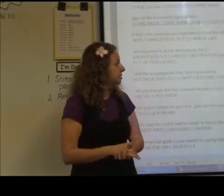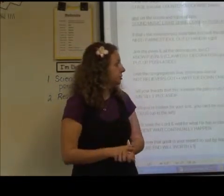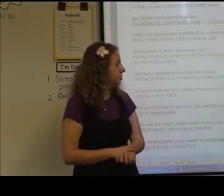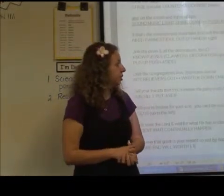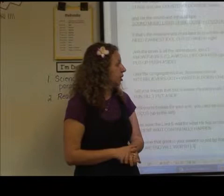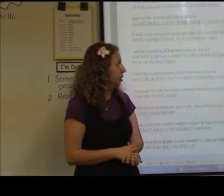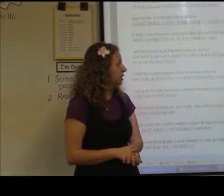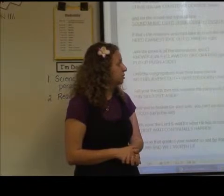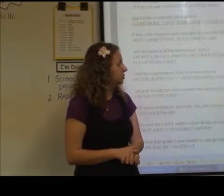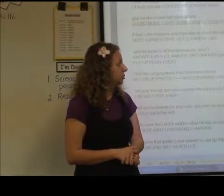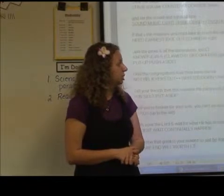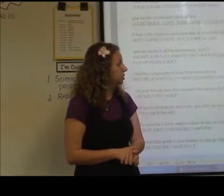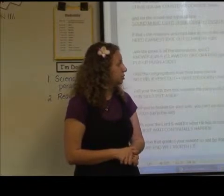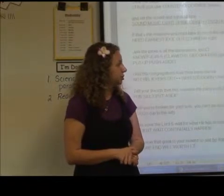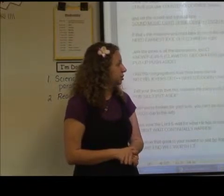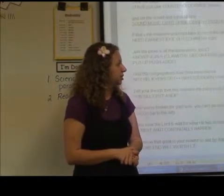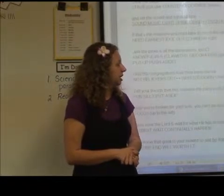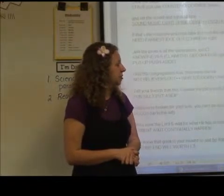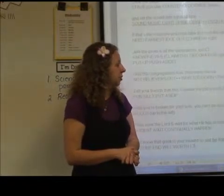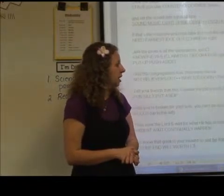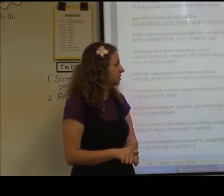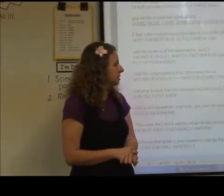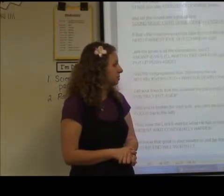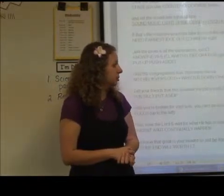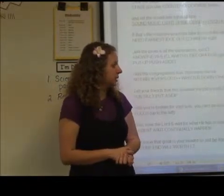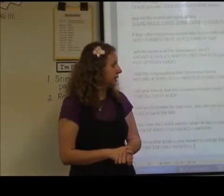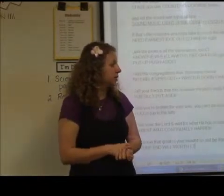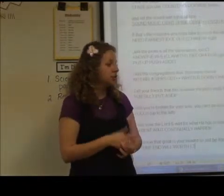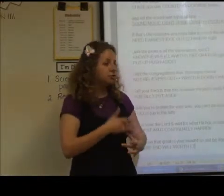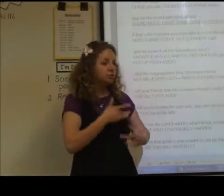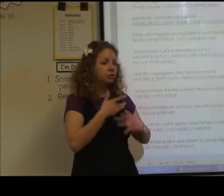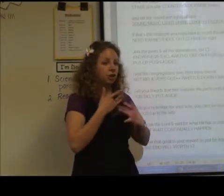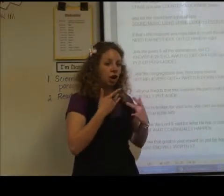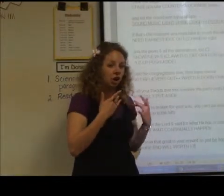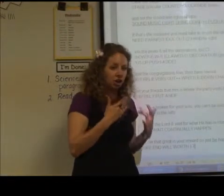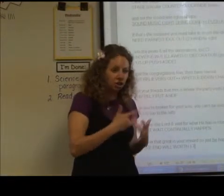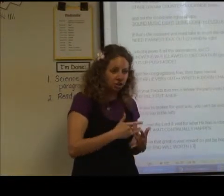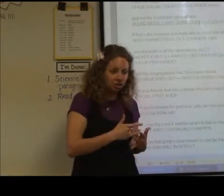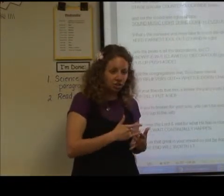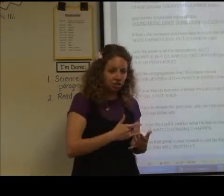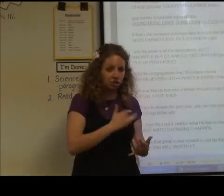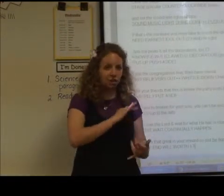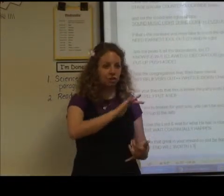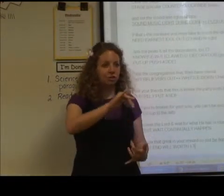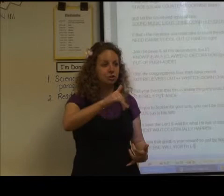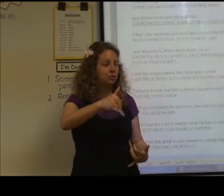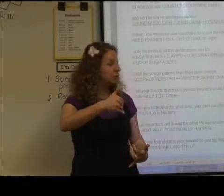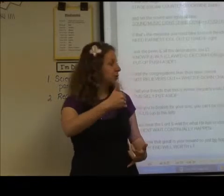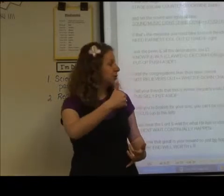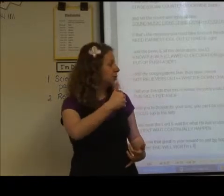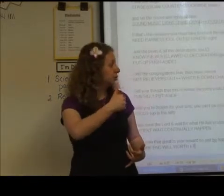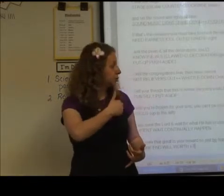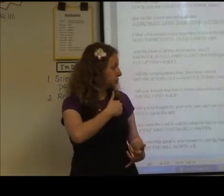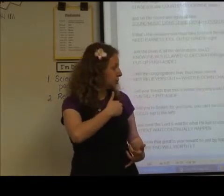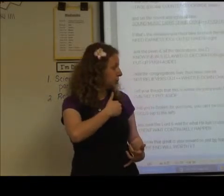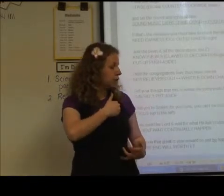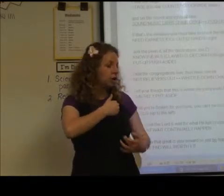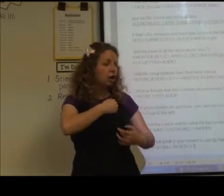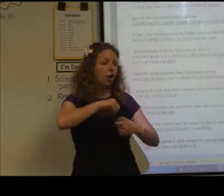Until your heart and soul are stirred and rocked and broken. So your heart, your soul